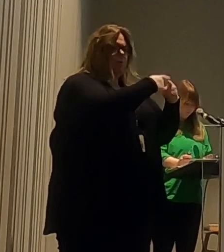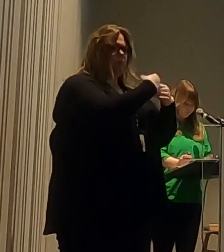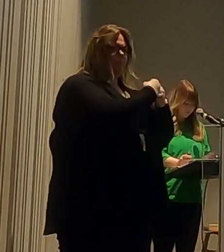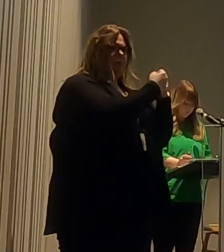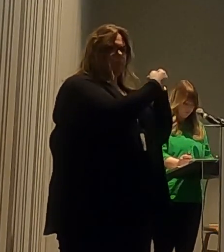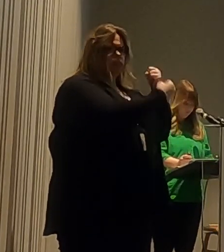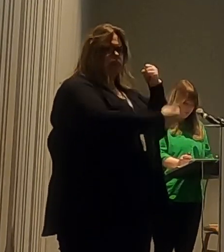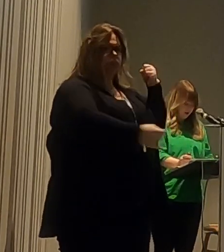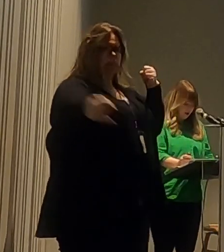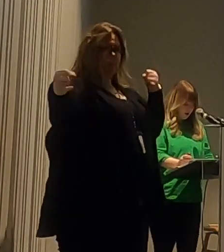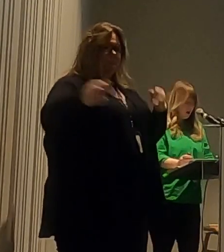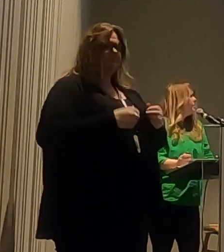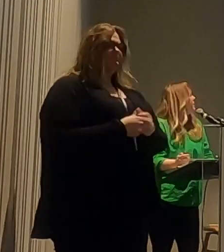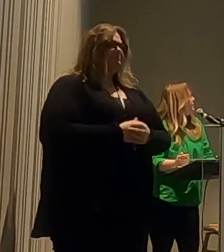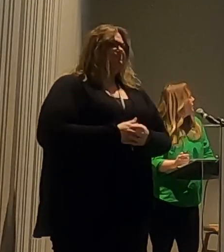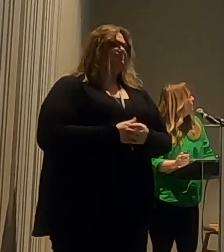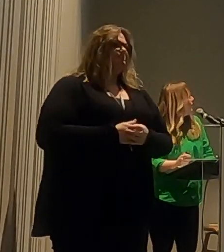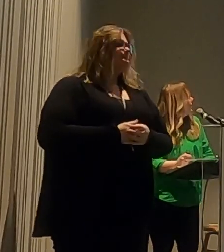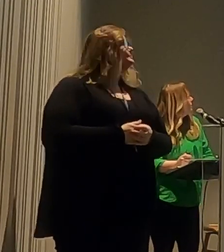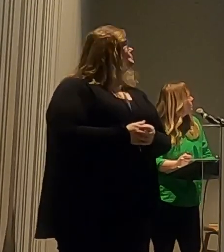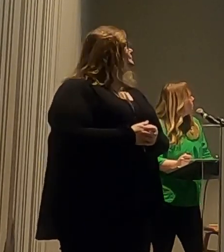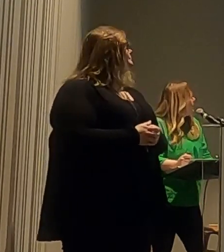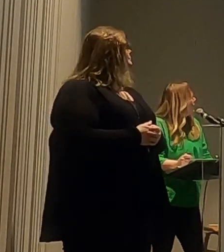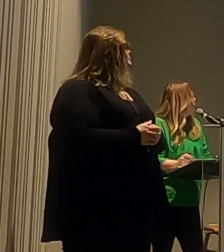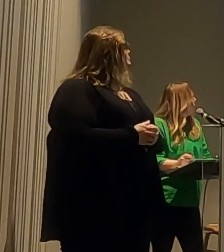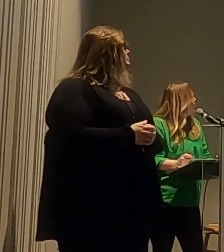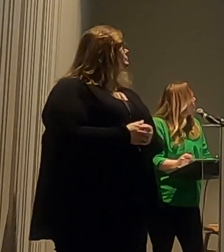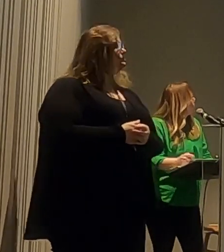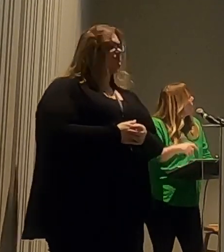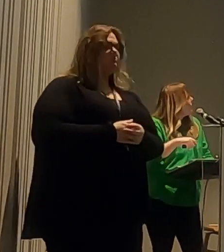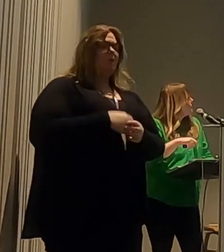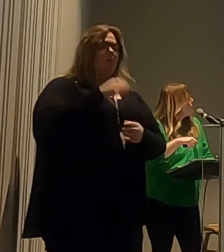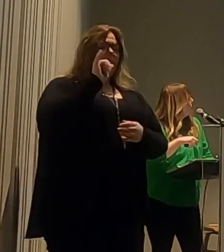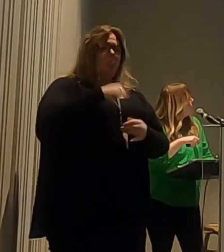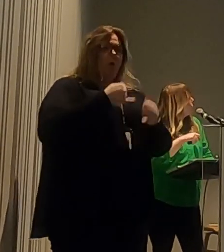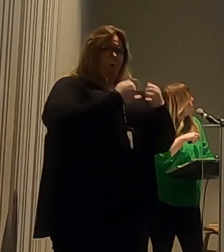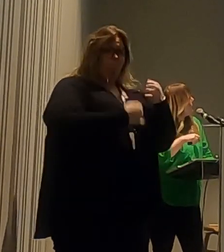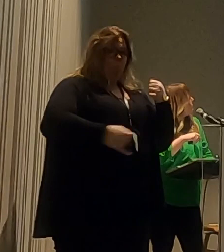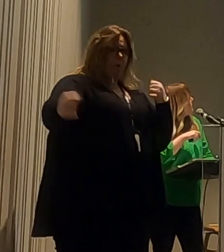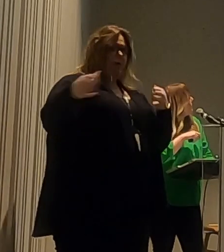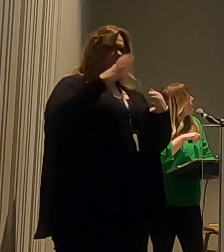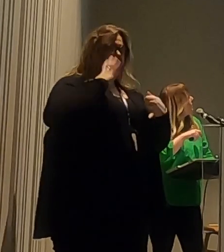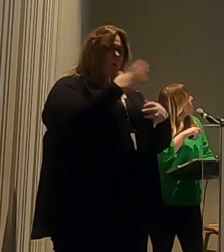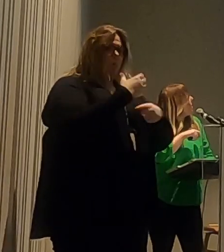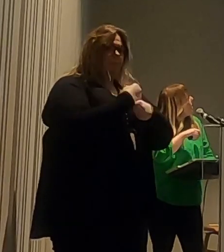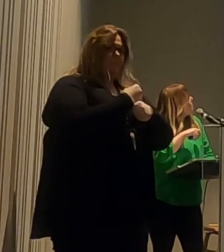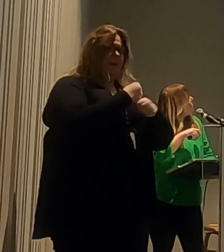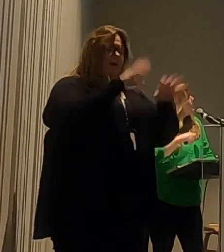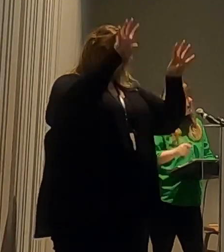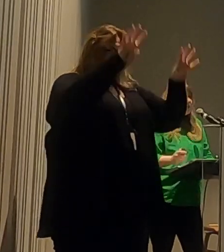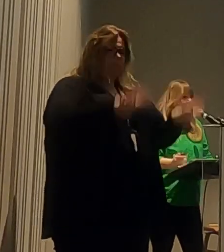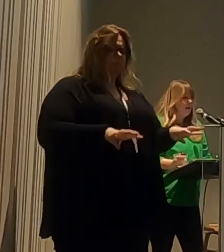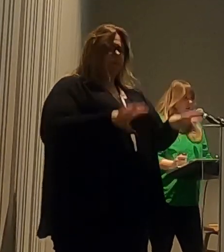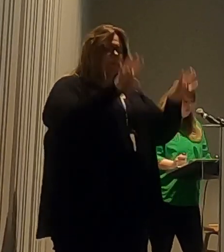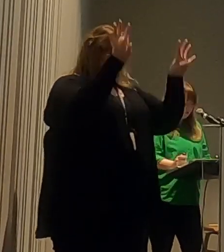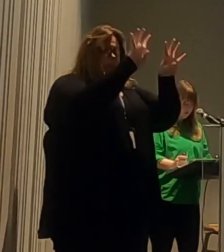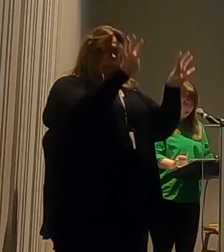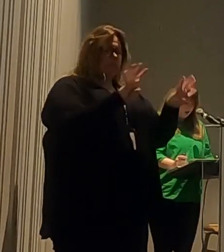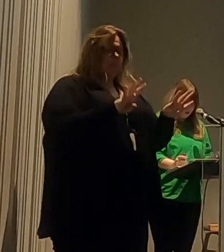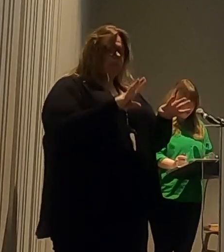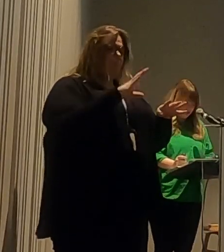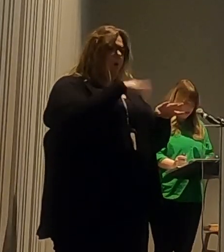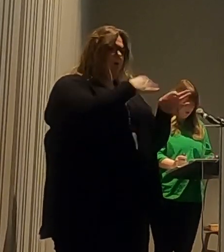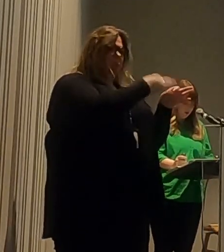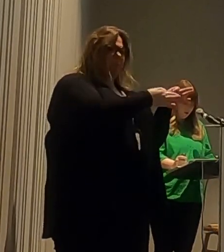thread. The silk then, being in threads, would go onto a loom and be put onto